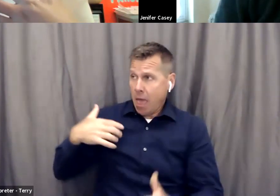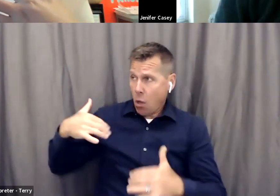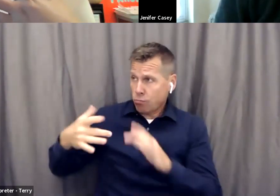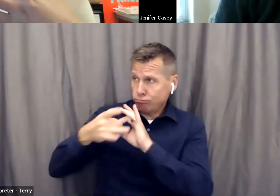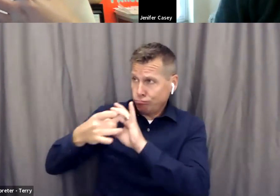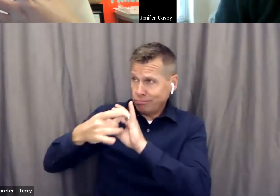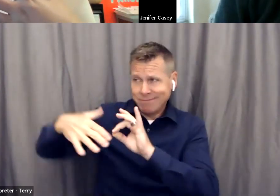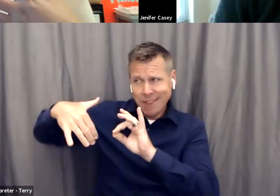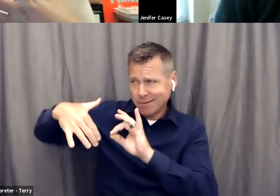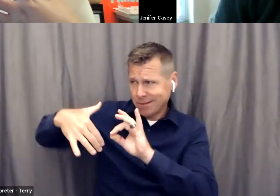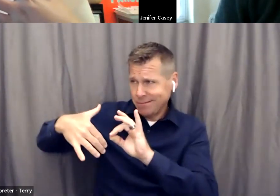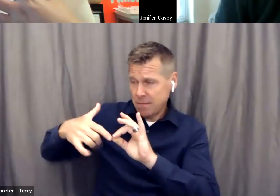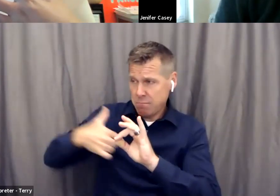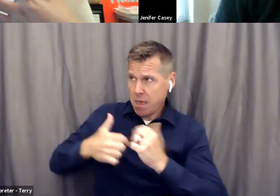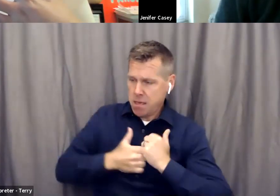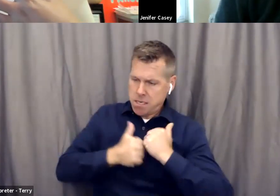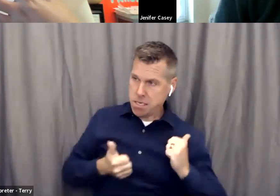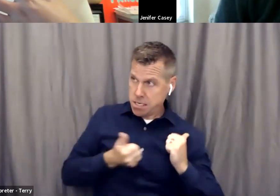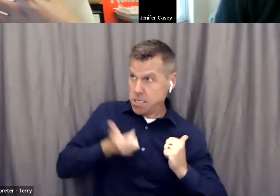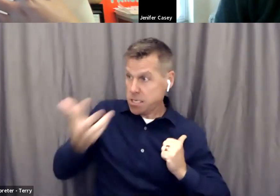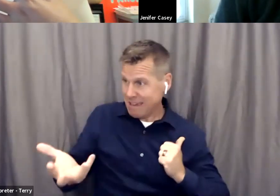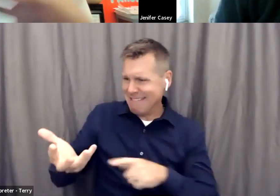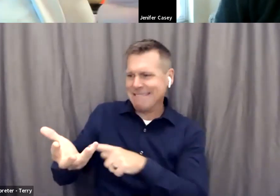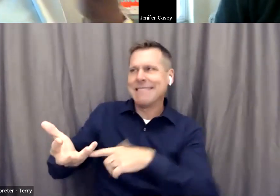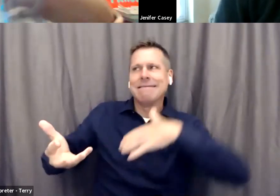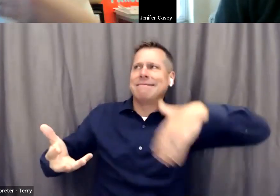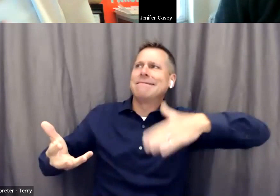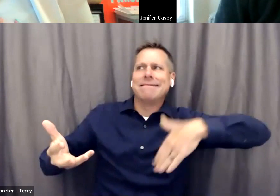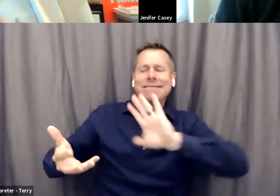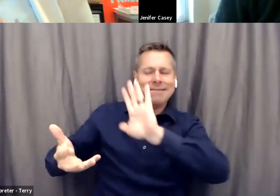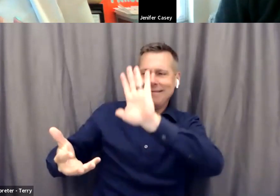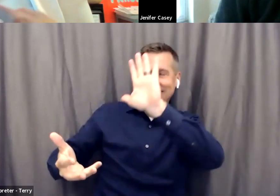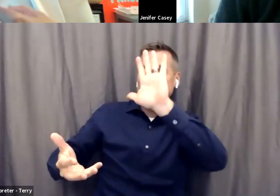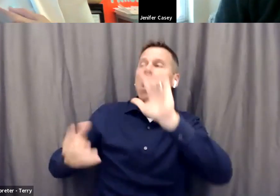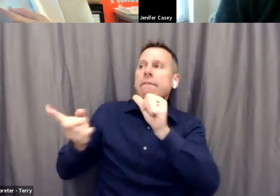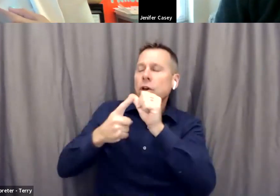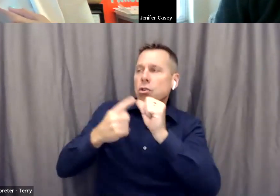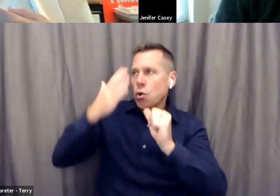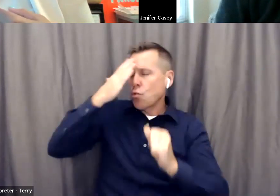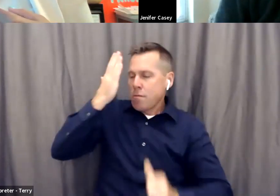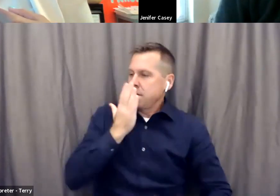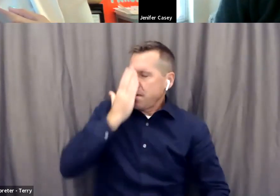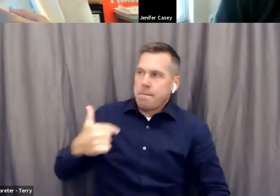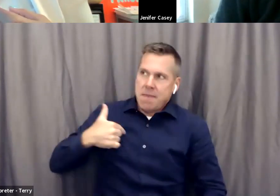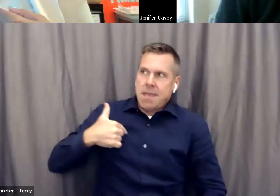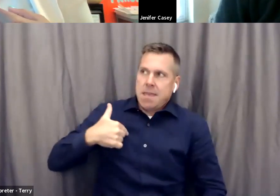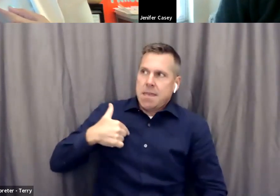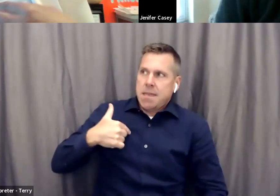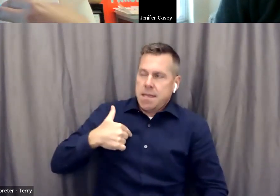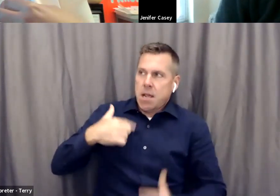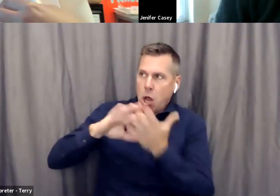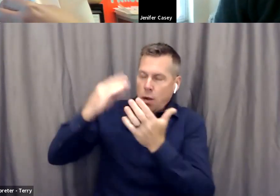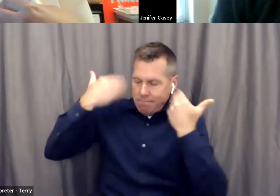share that part of me. Get to know me as a person.